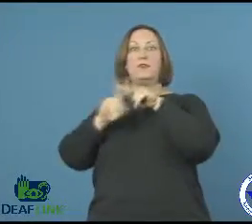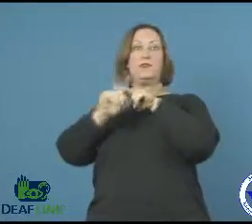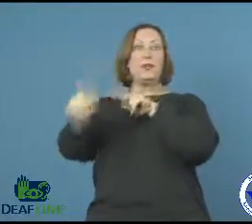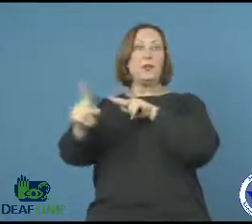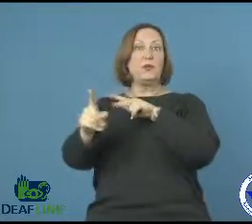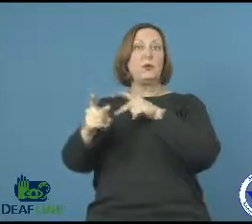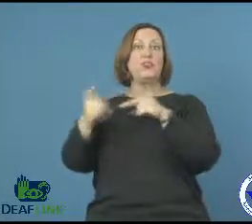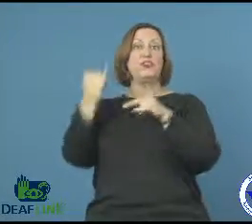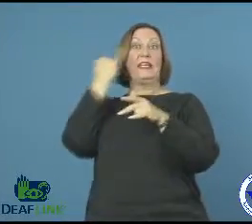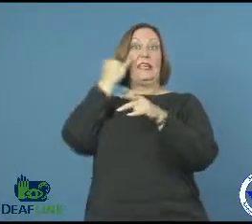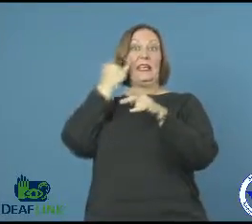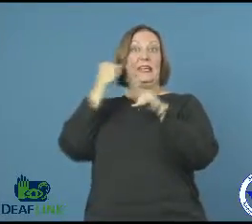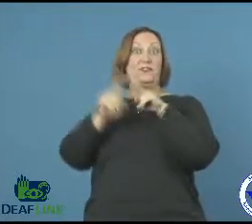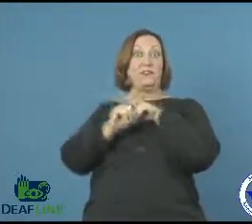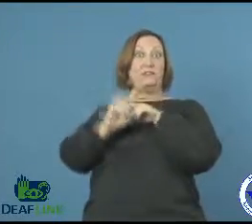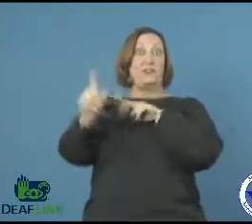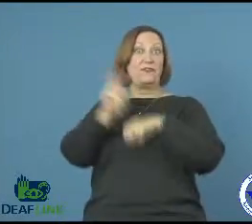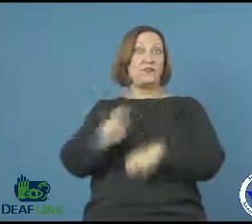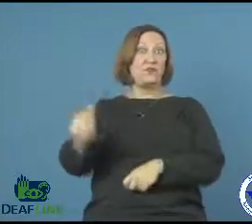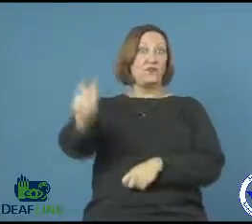hurricane evacuation.